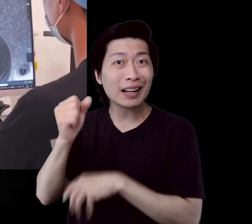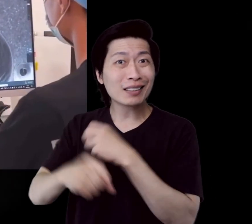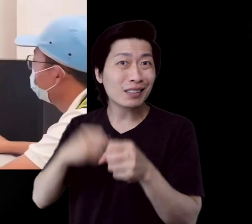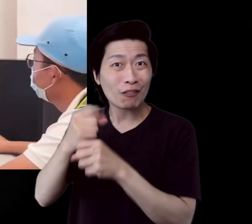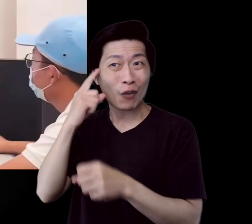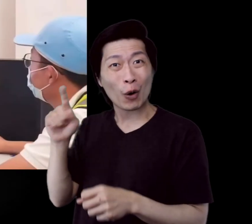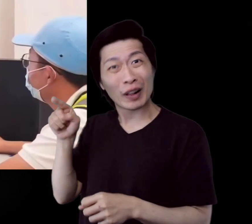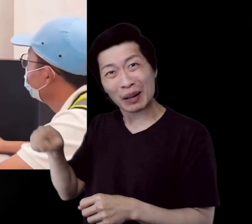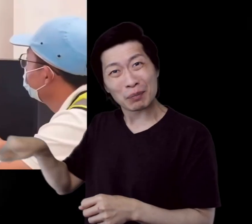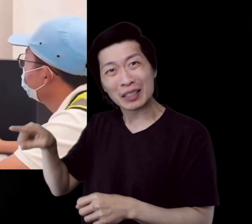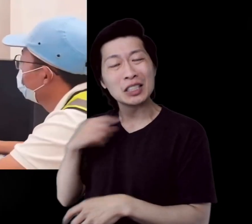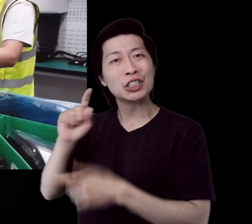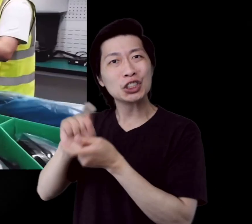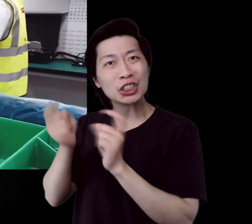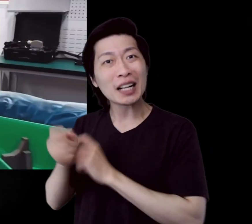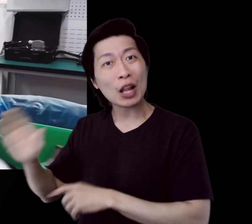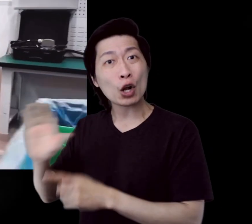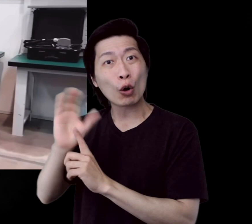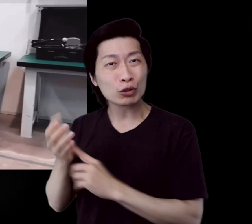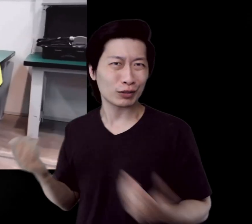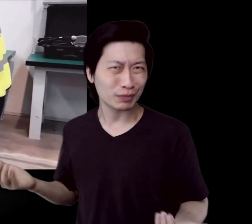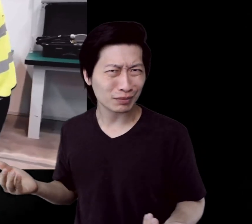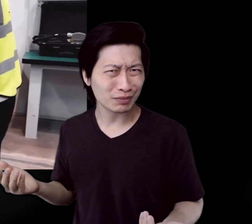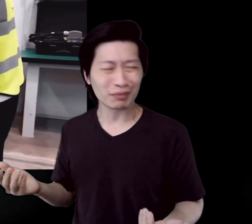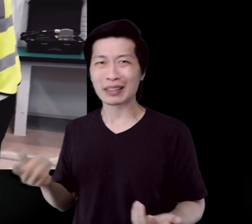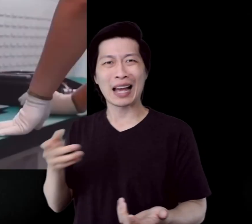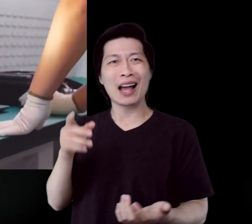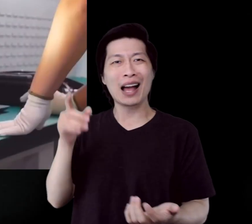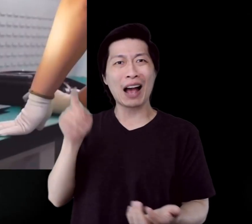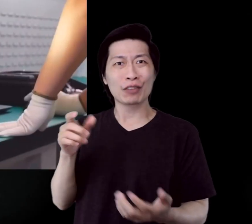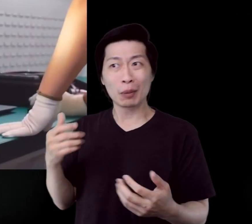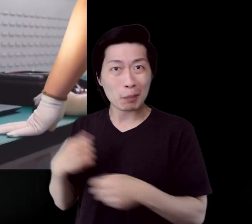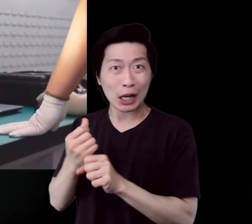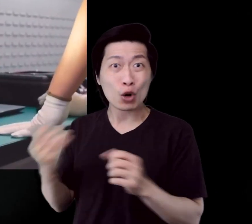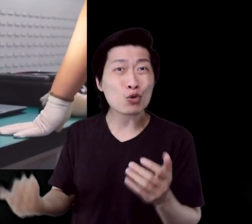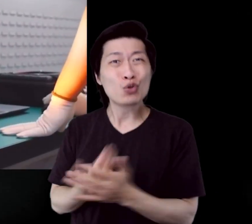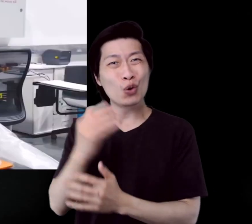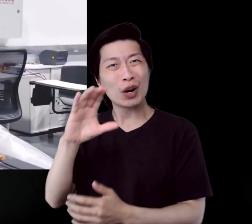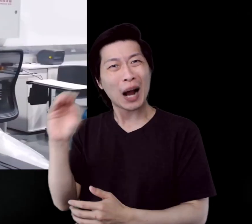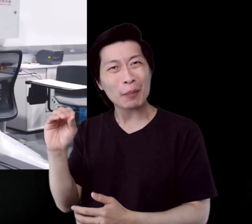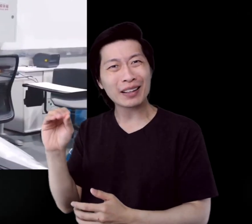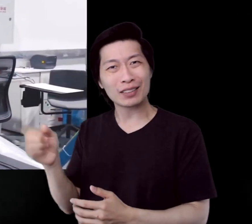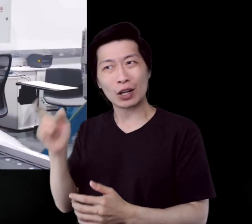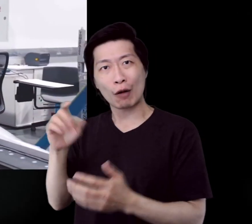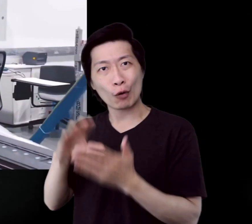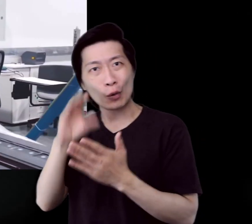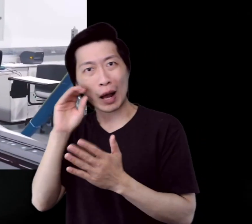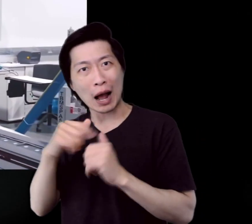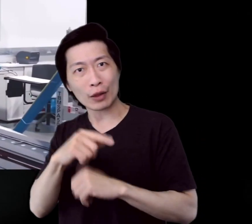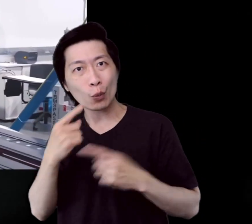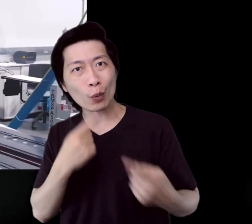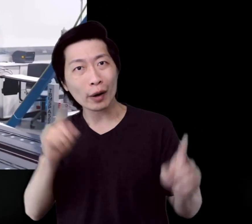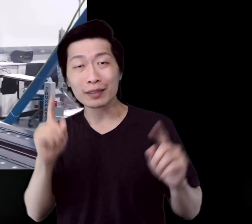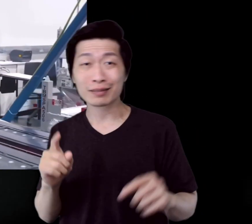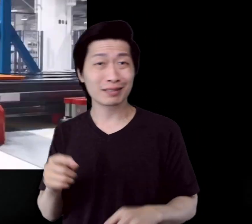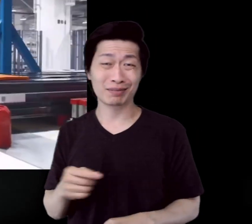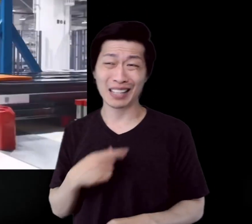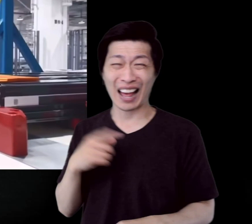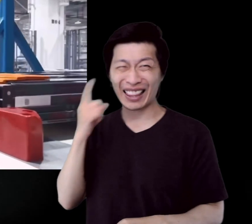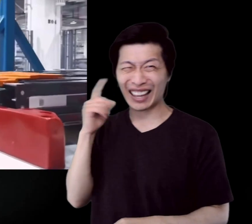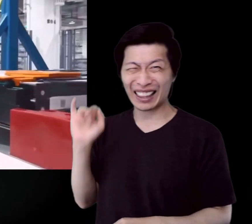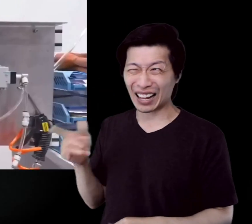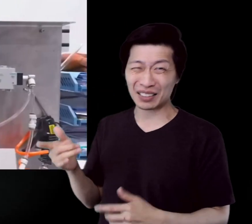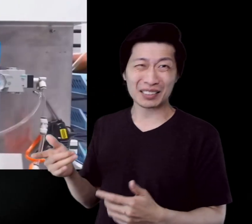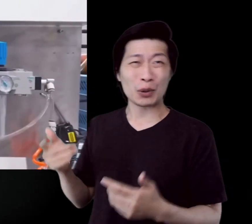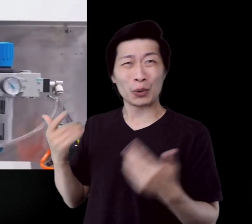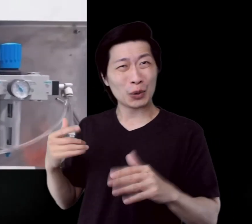10 years to change their culture and have to make a whole new company just to learn how this works. And I think this is the